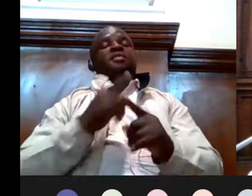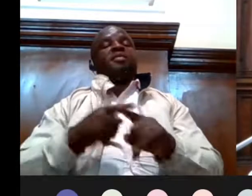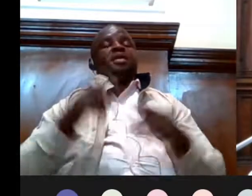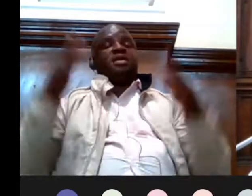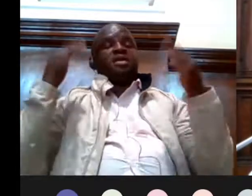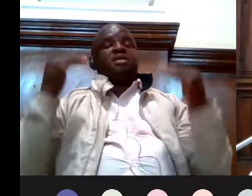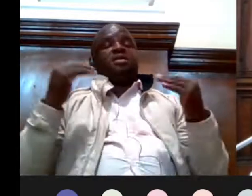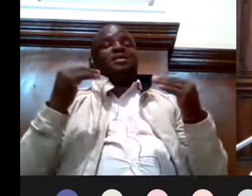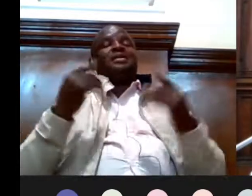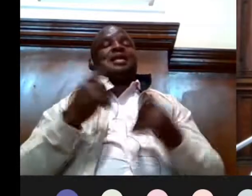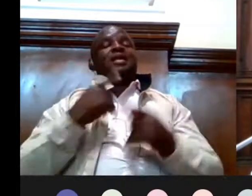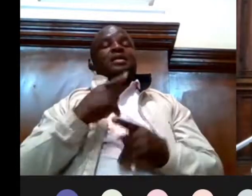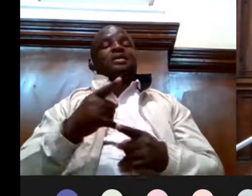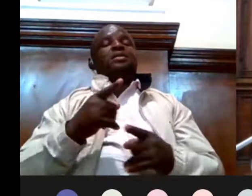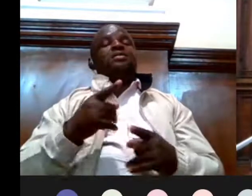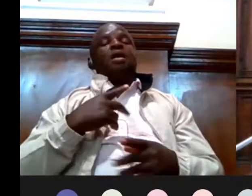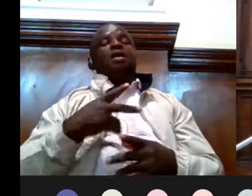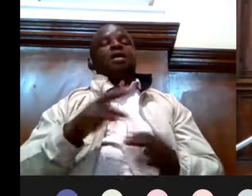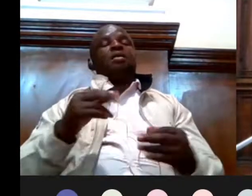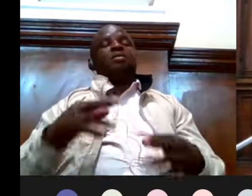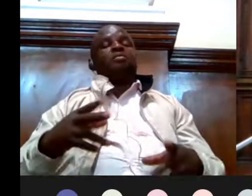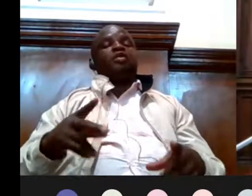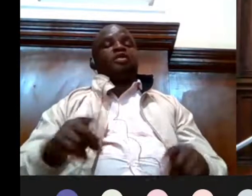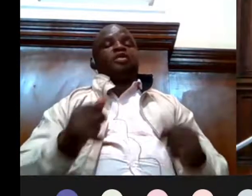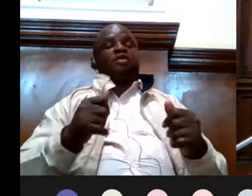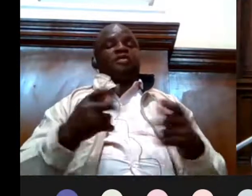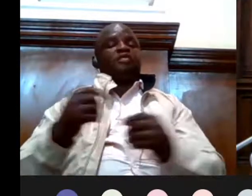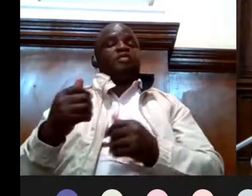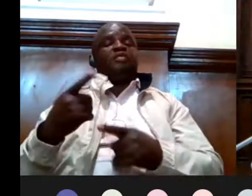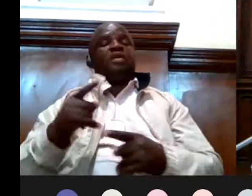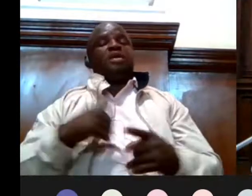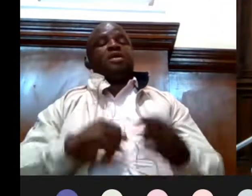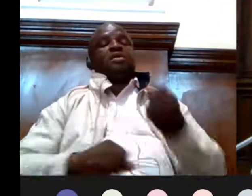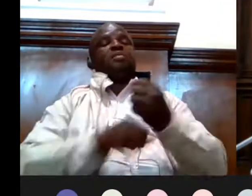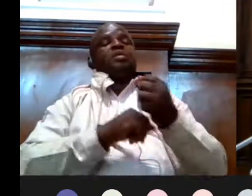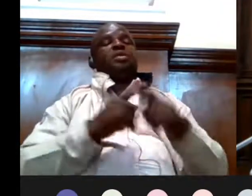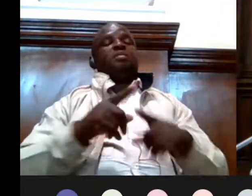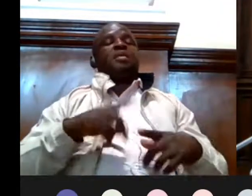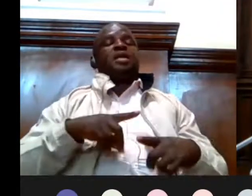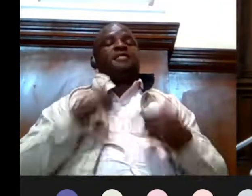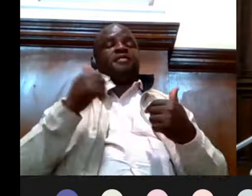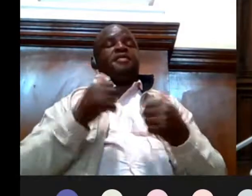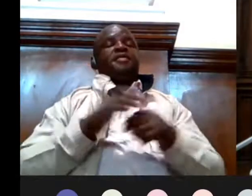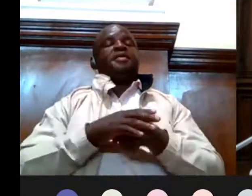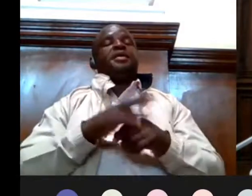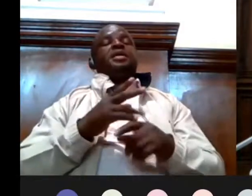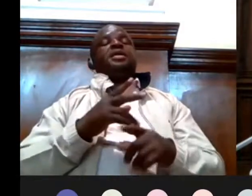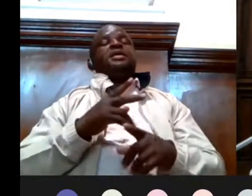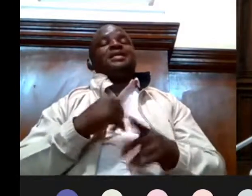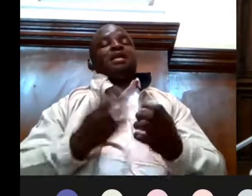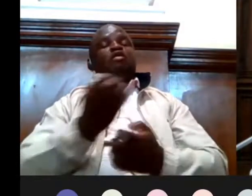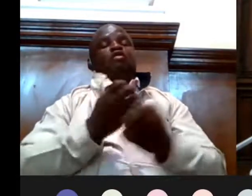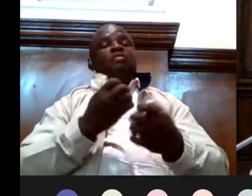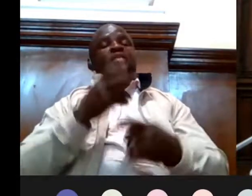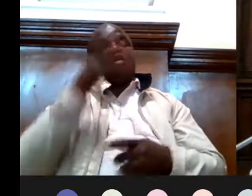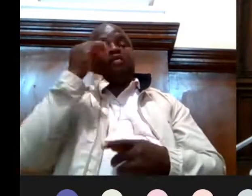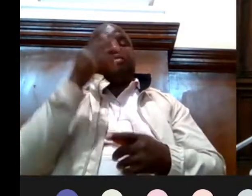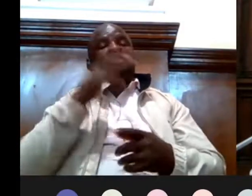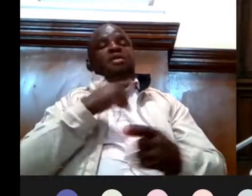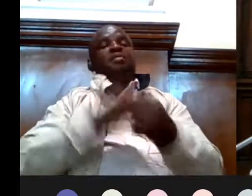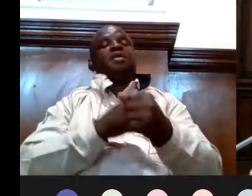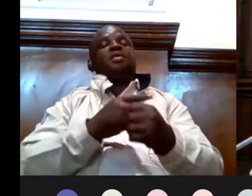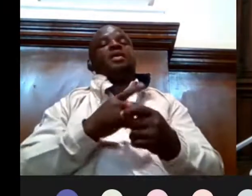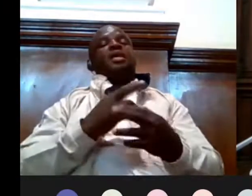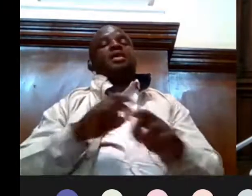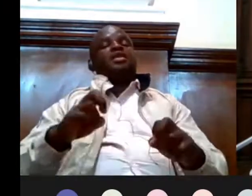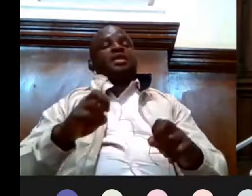justice. Response, care, support, and healing. Economic power, research, and information system. Re rata